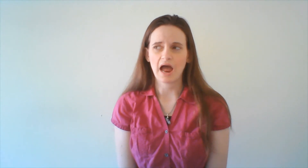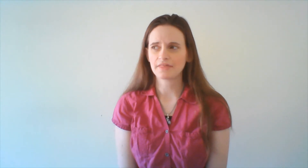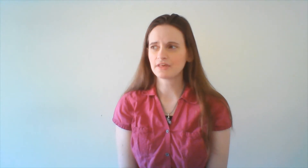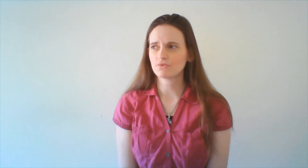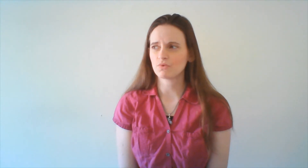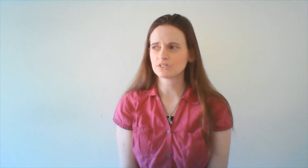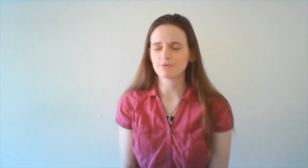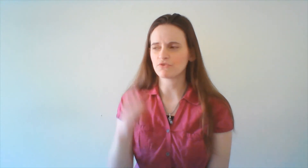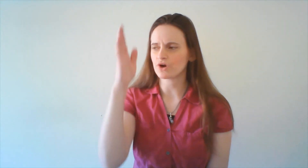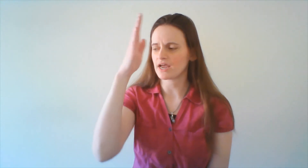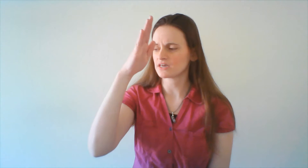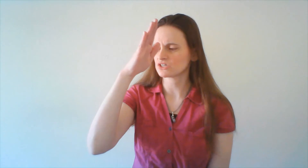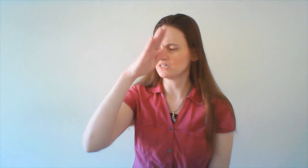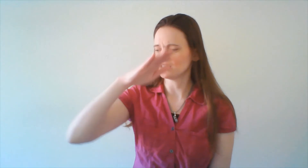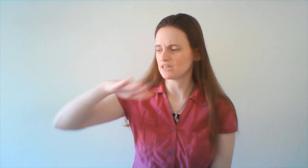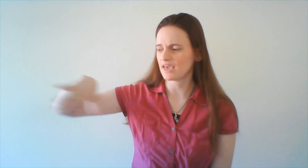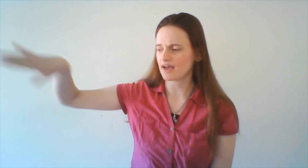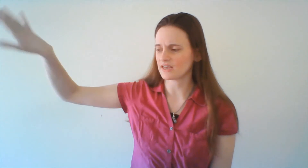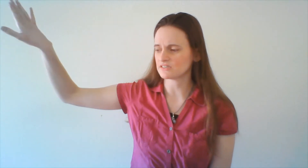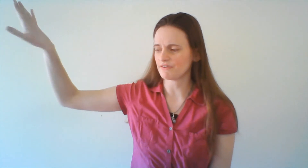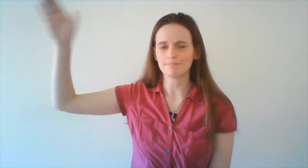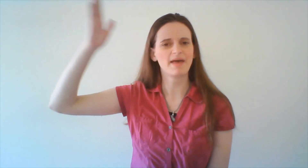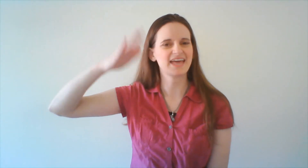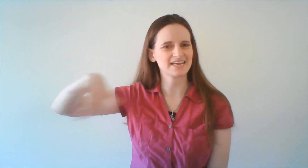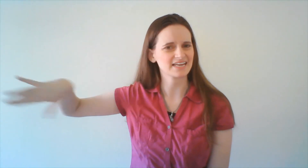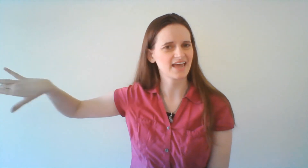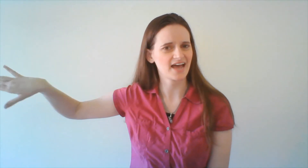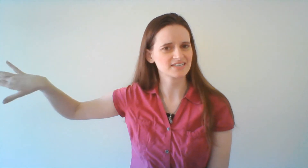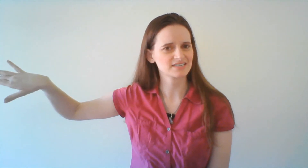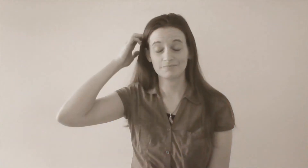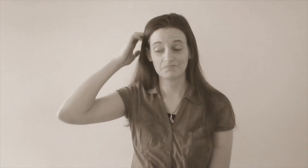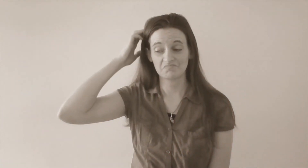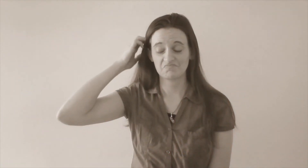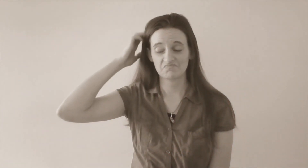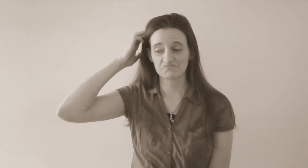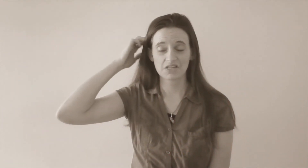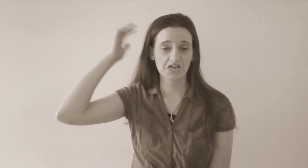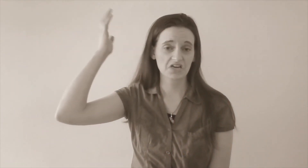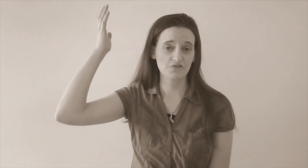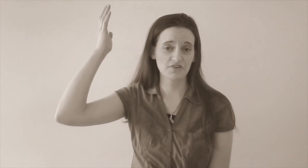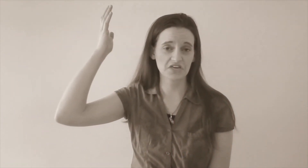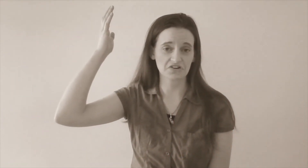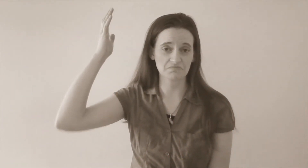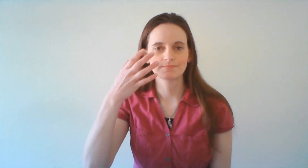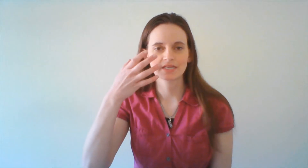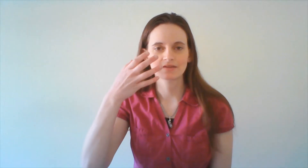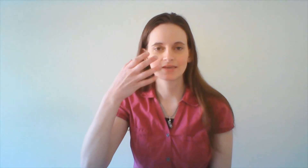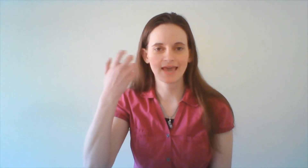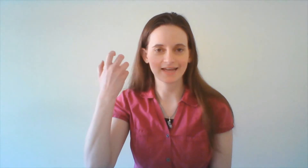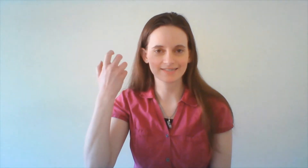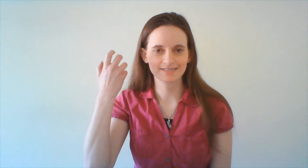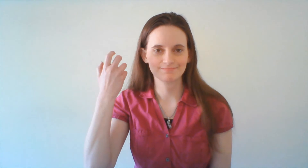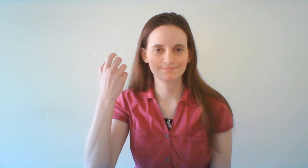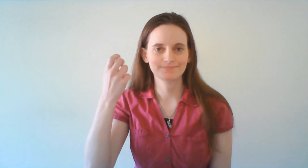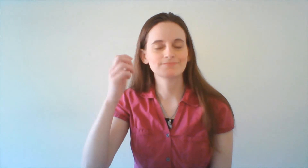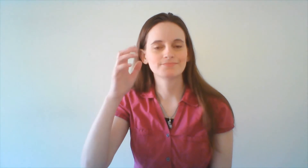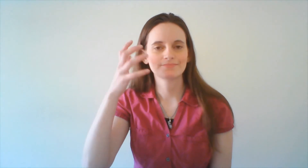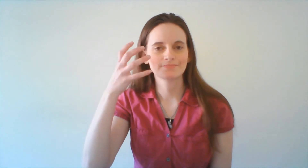think once before I actually did cat as if I'm petting a cat. Go figure. Cat.